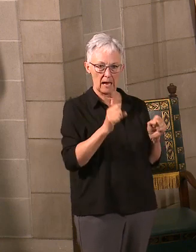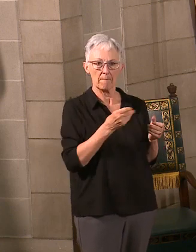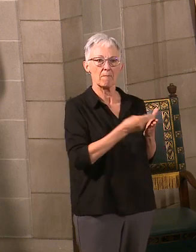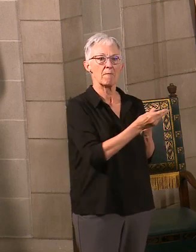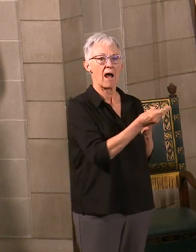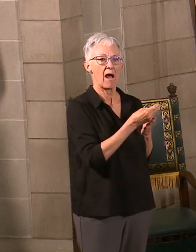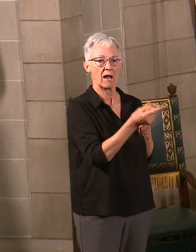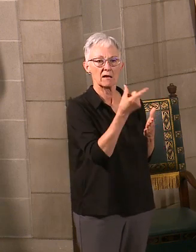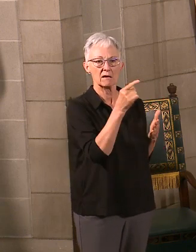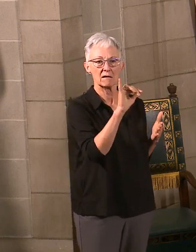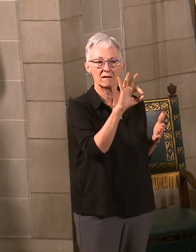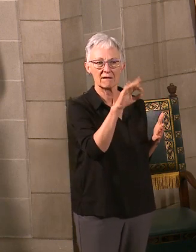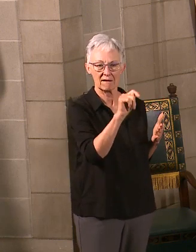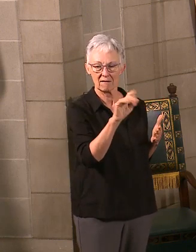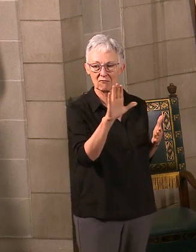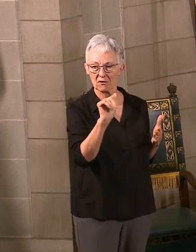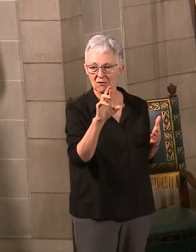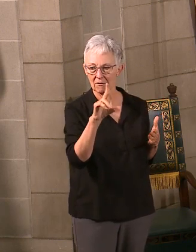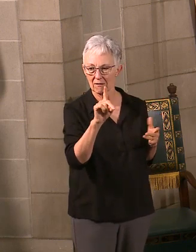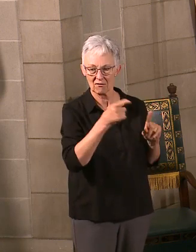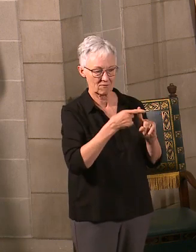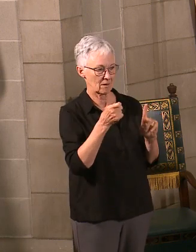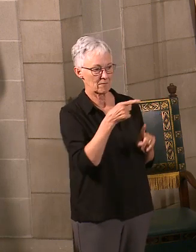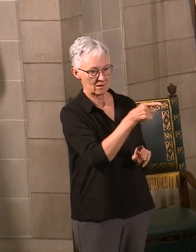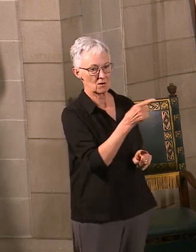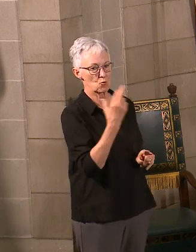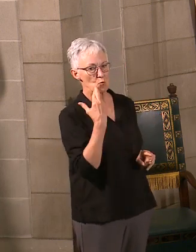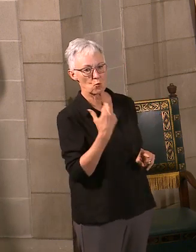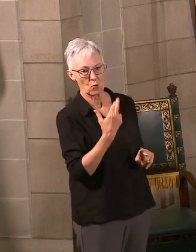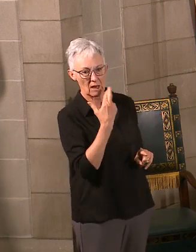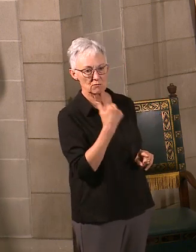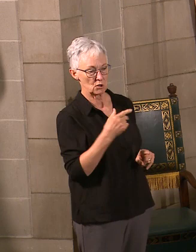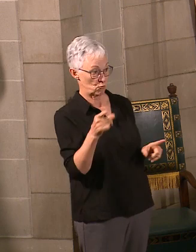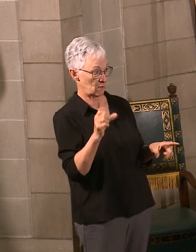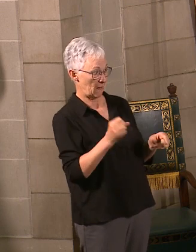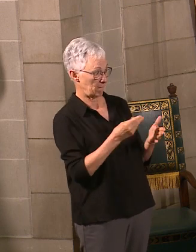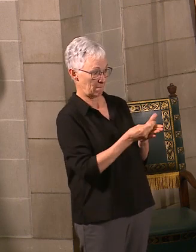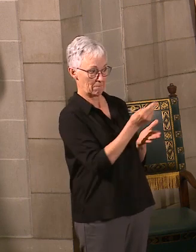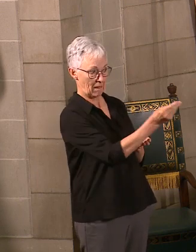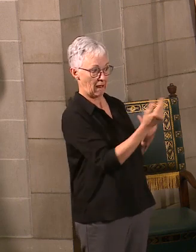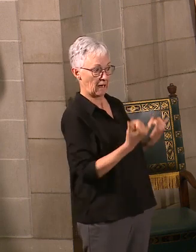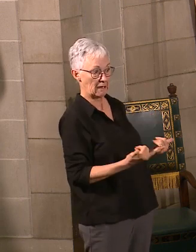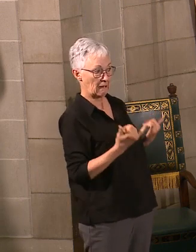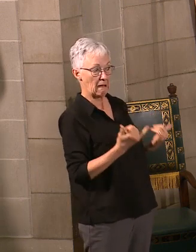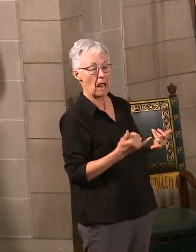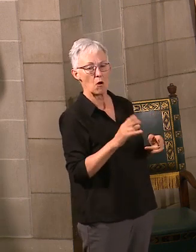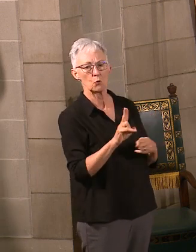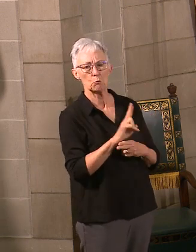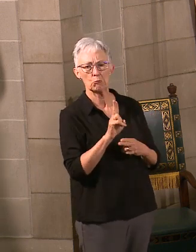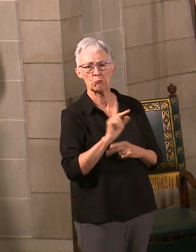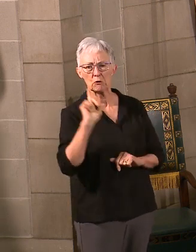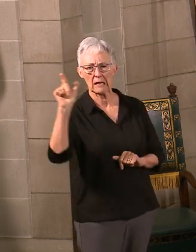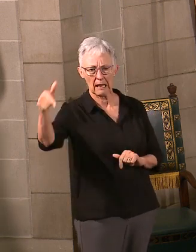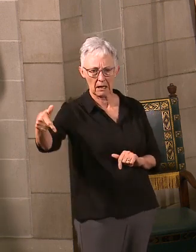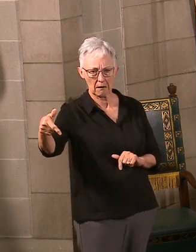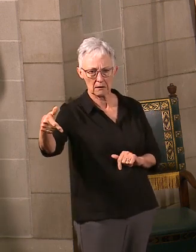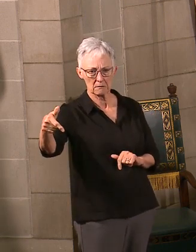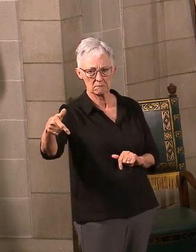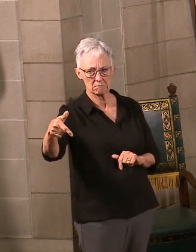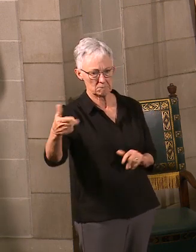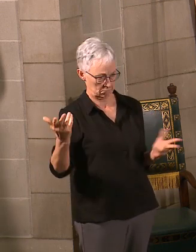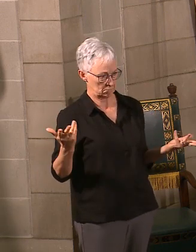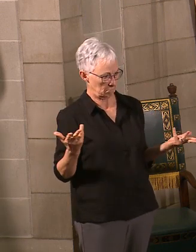I would also raise those to everybody's attention as a way to support your local businesses. Some businesses who cannot be open